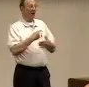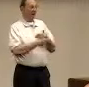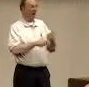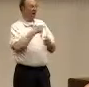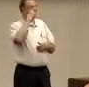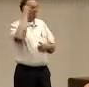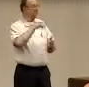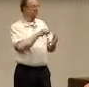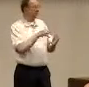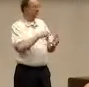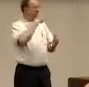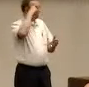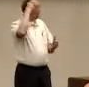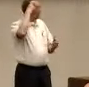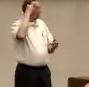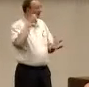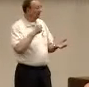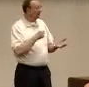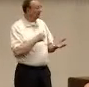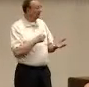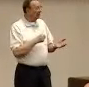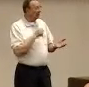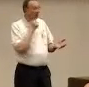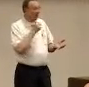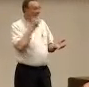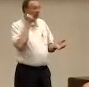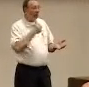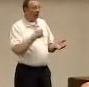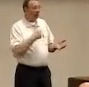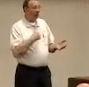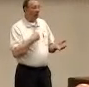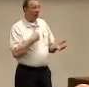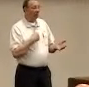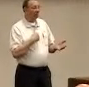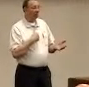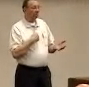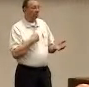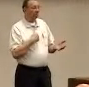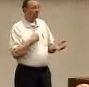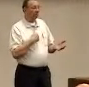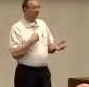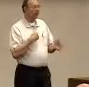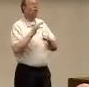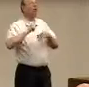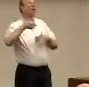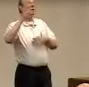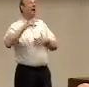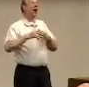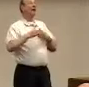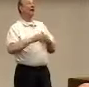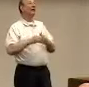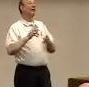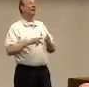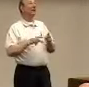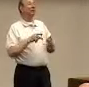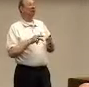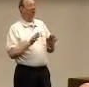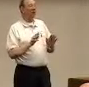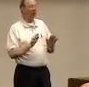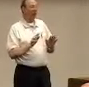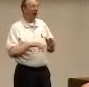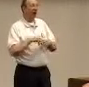reading a lot about Moses. I've been studying Moses. And it's not because I think that I'm going to be called by God to lead a